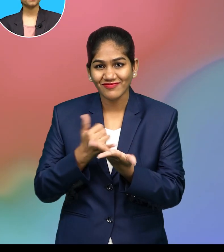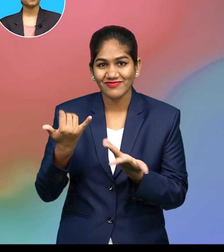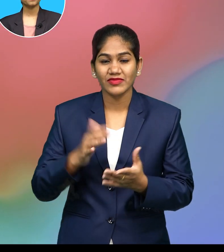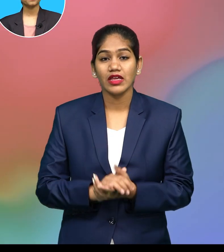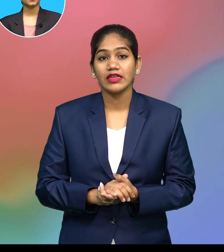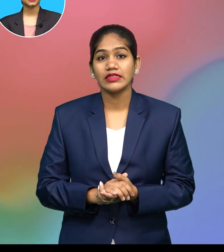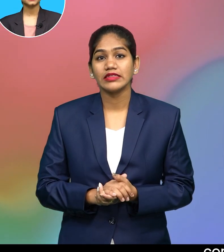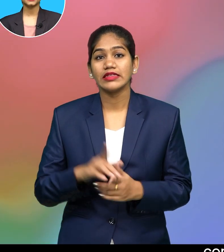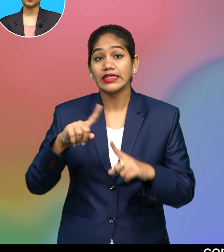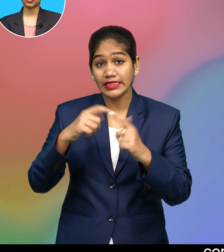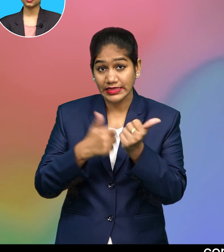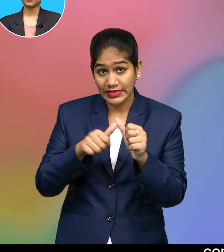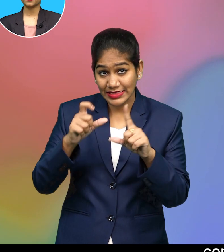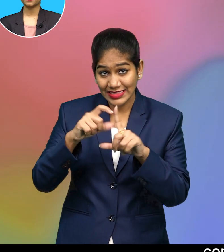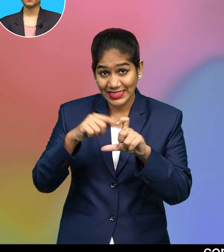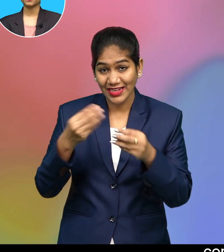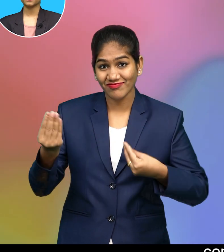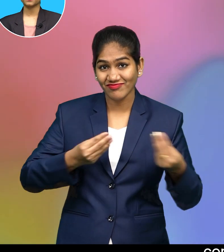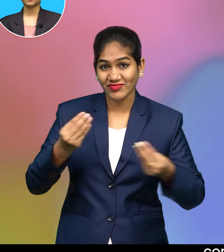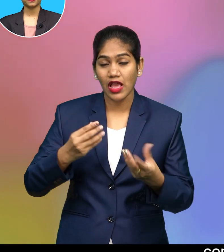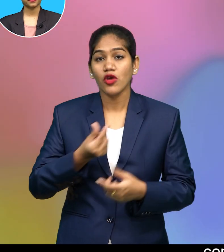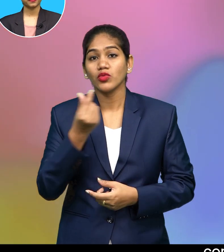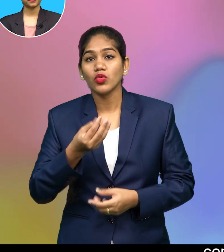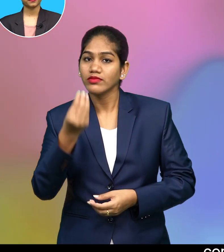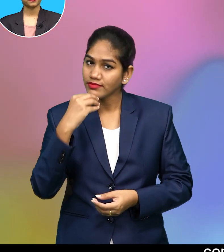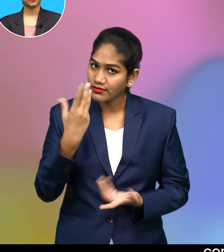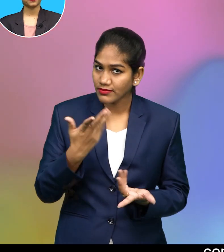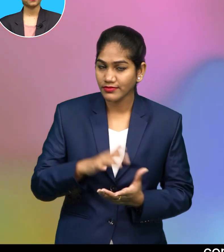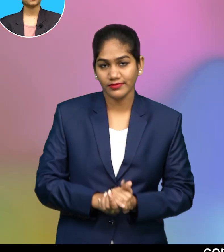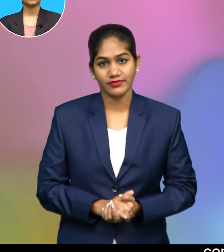trade, consumption,